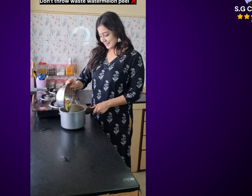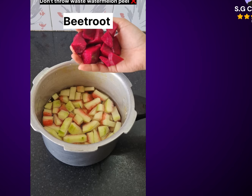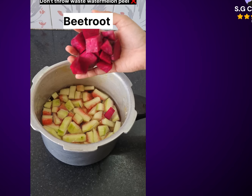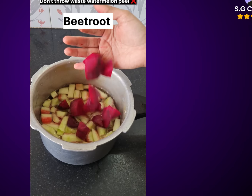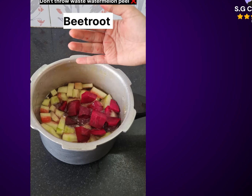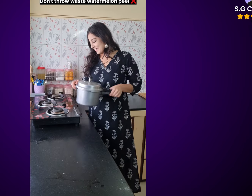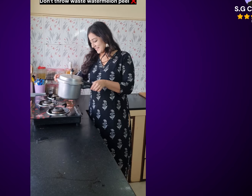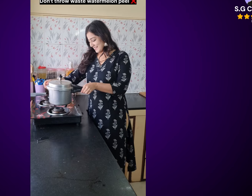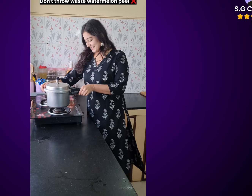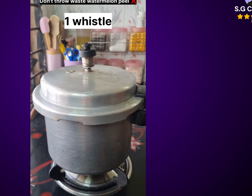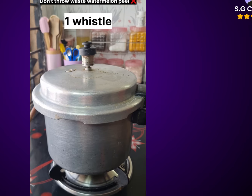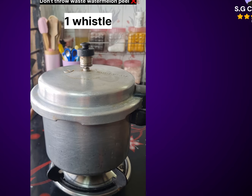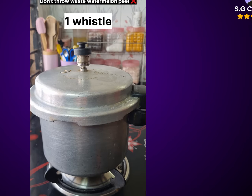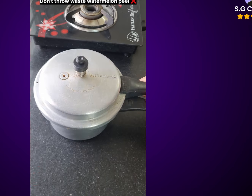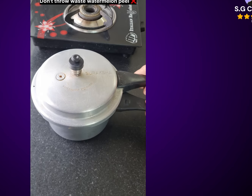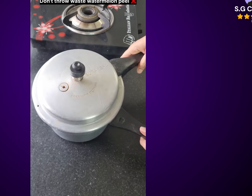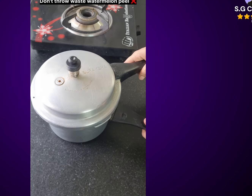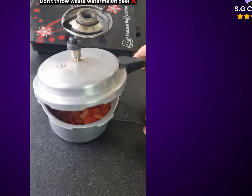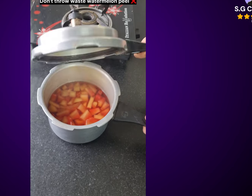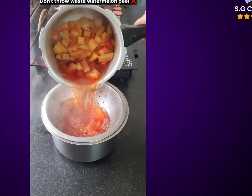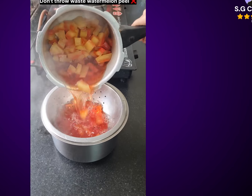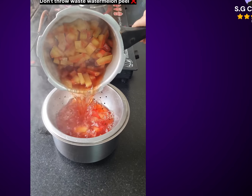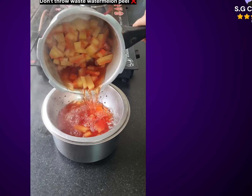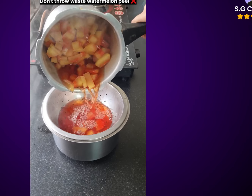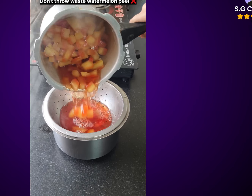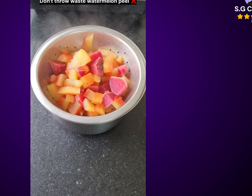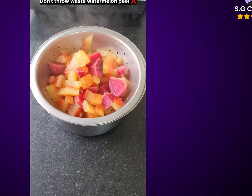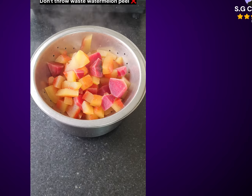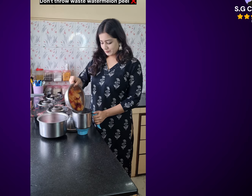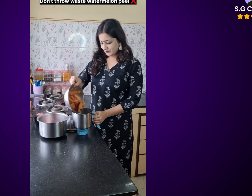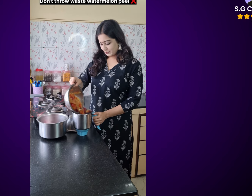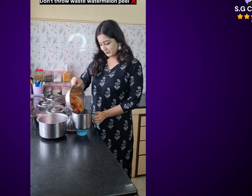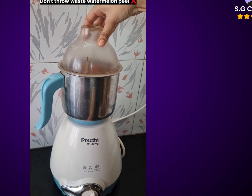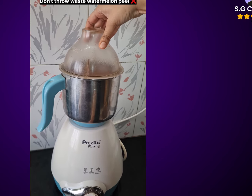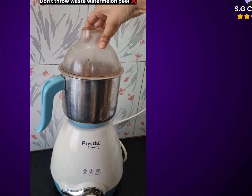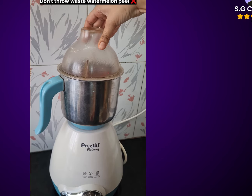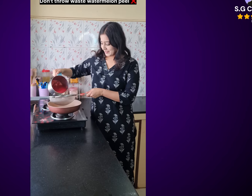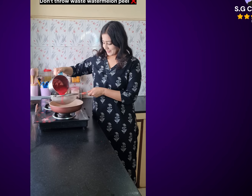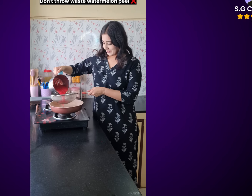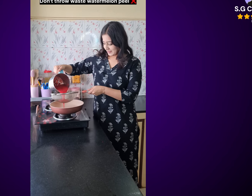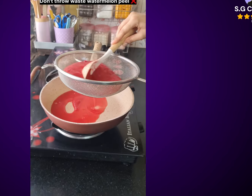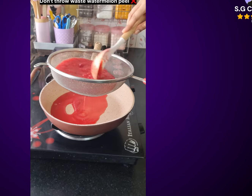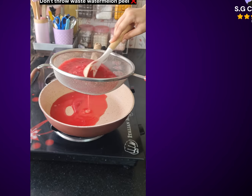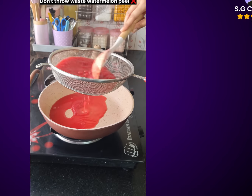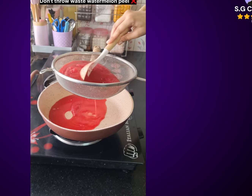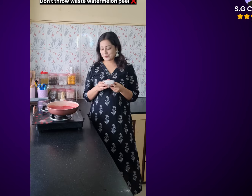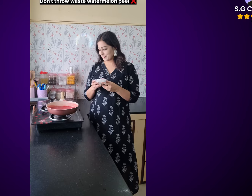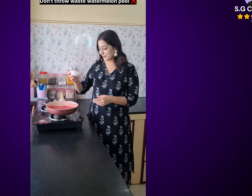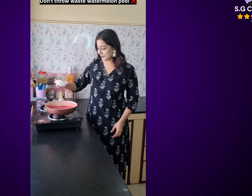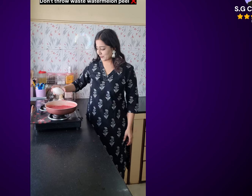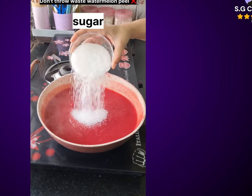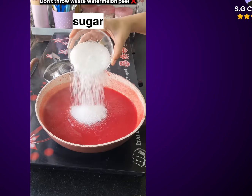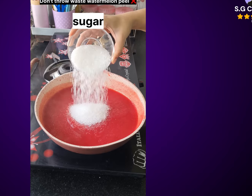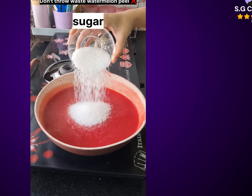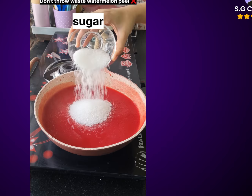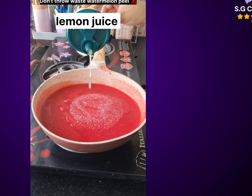refreshing summer soup. Salads and sauce. Slice the raw white rind into matchsticks, julienne, and add it to sauce or salads